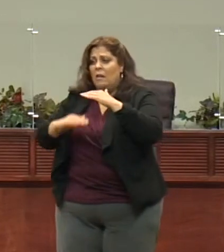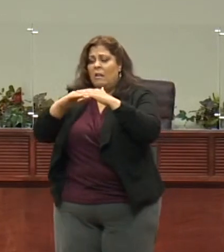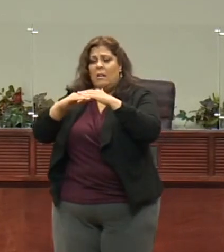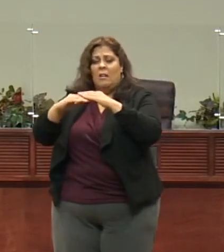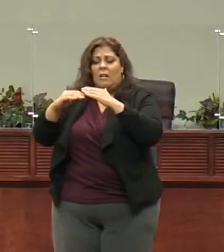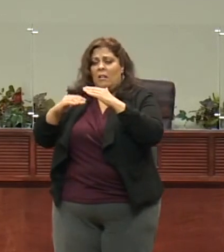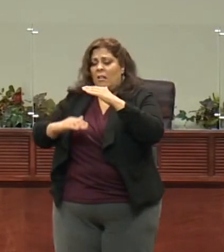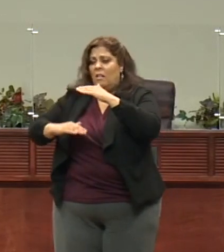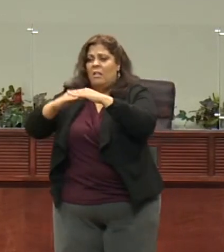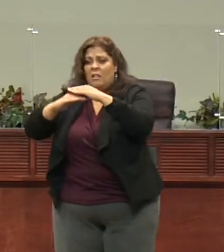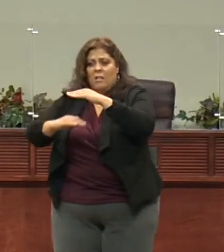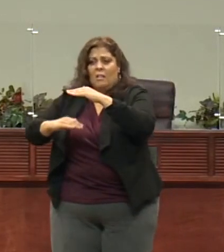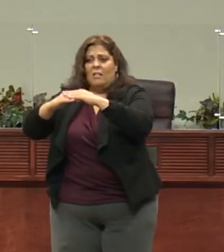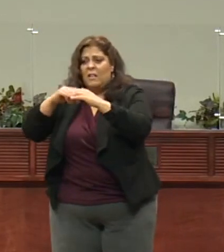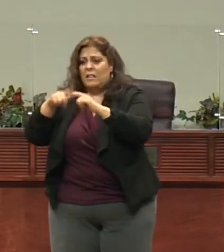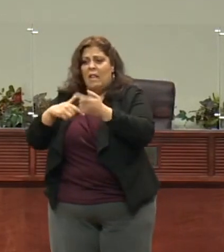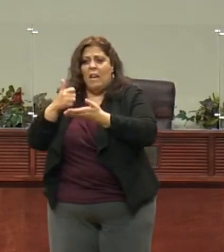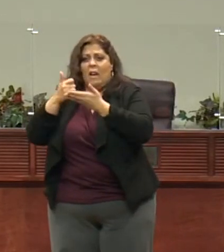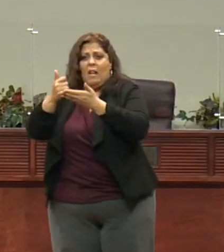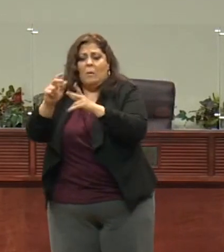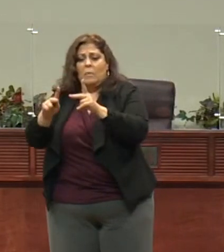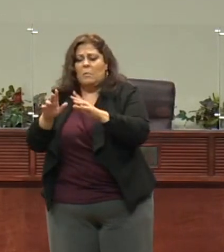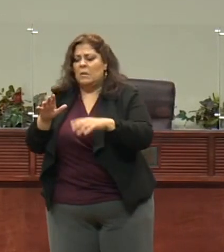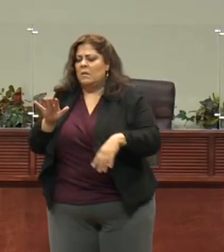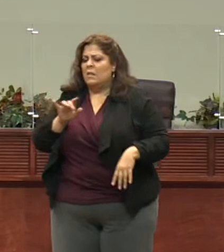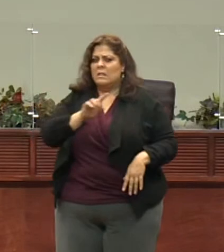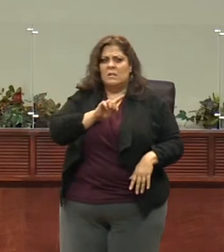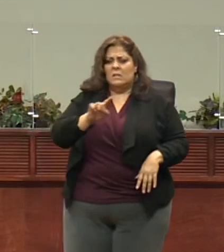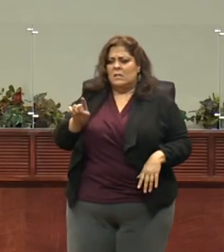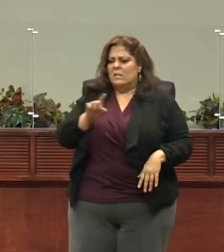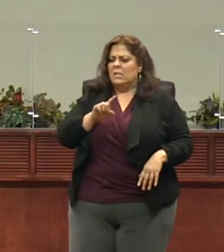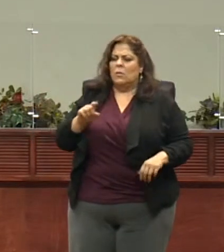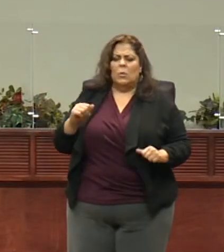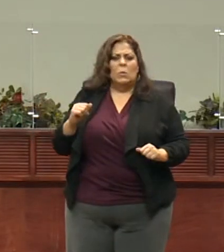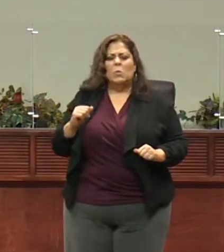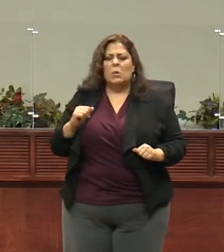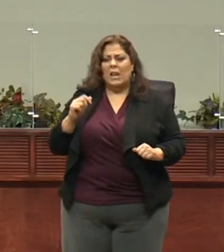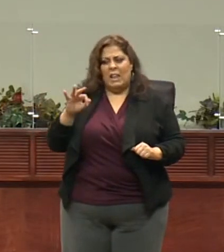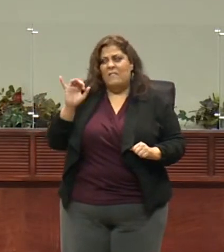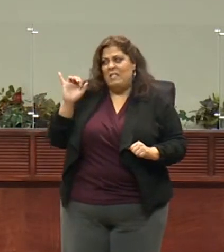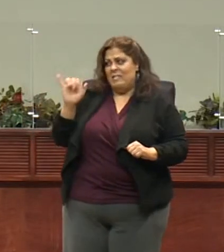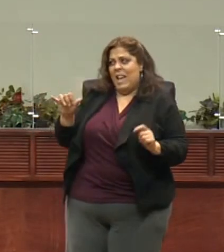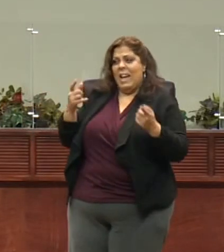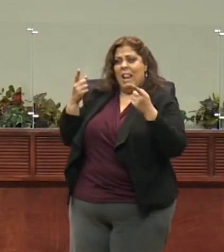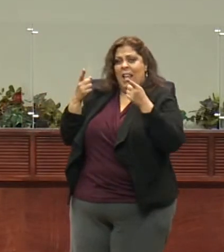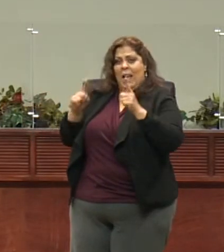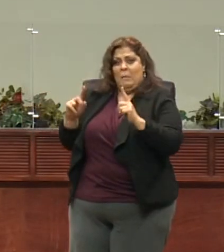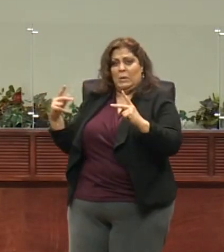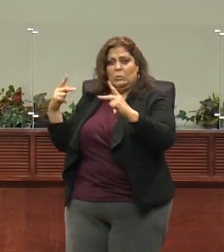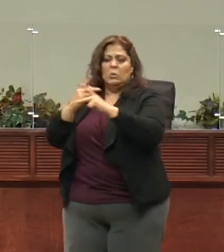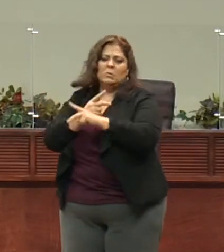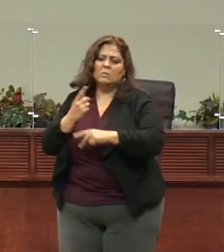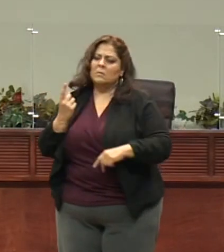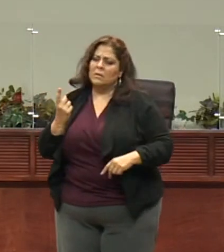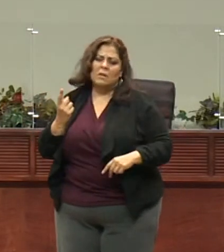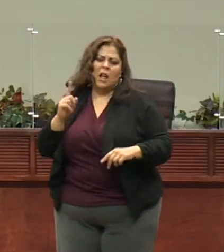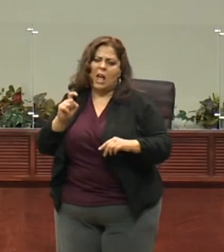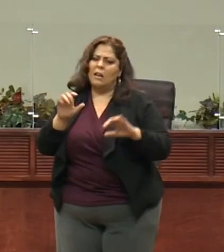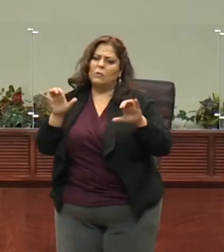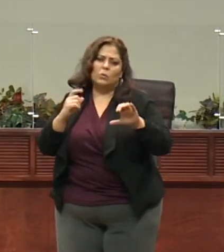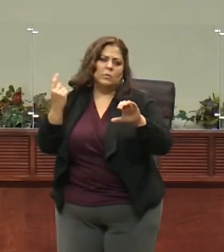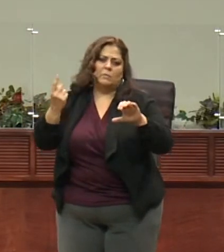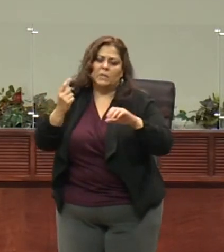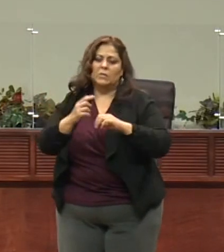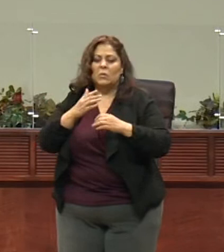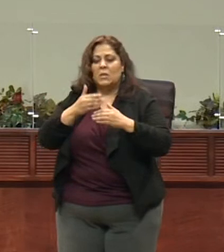something. And so this next 24 to 48 hours or so are going to be critical to